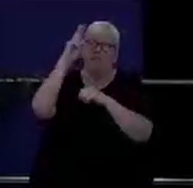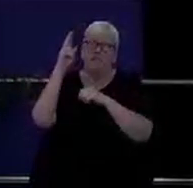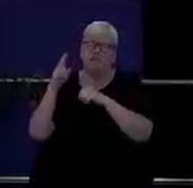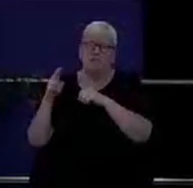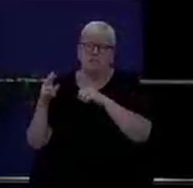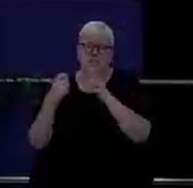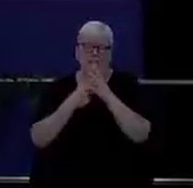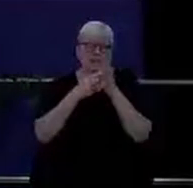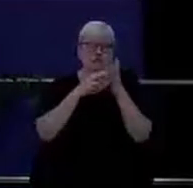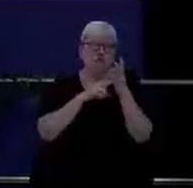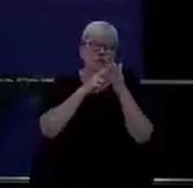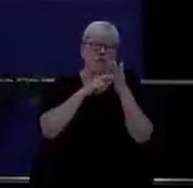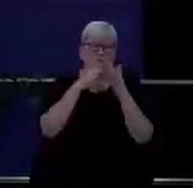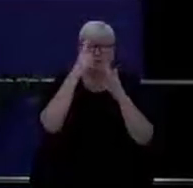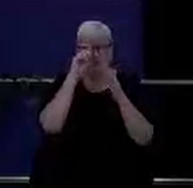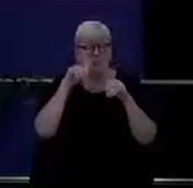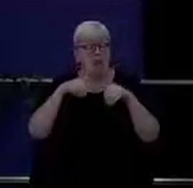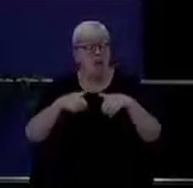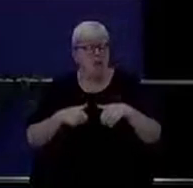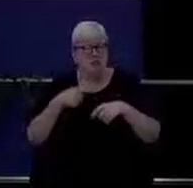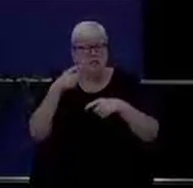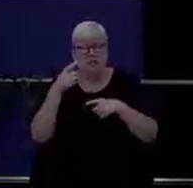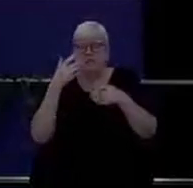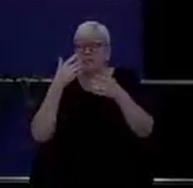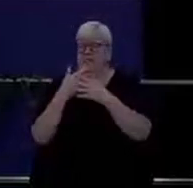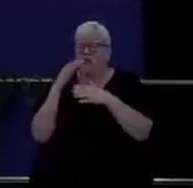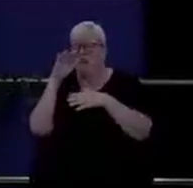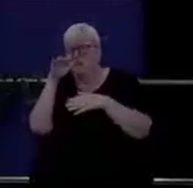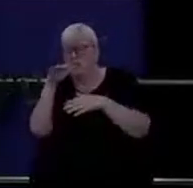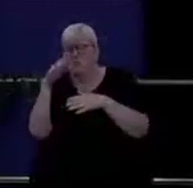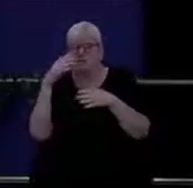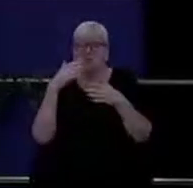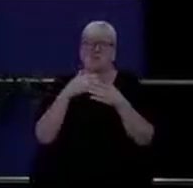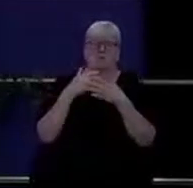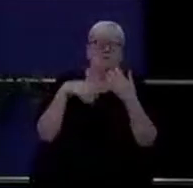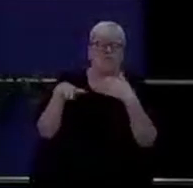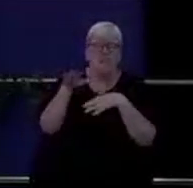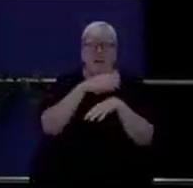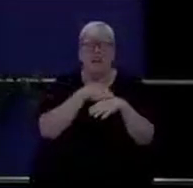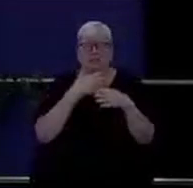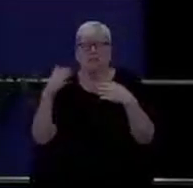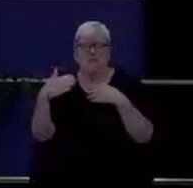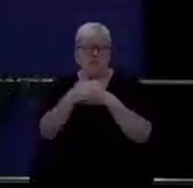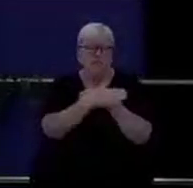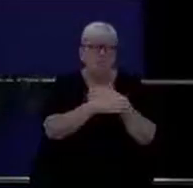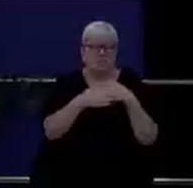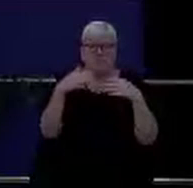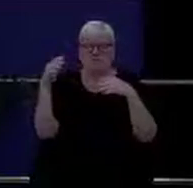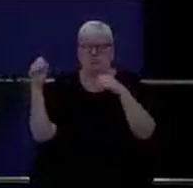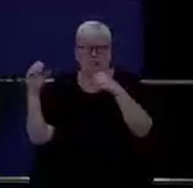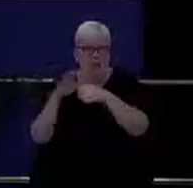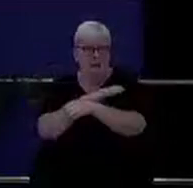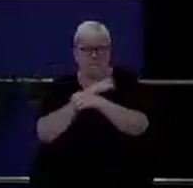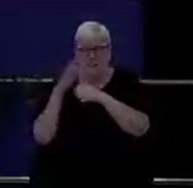The raven is probably hungry. The rock out front where we leave him our lamb bones and fish skins will be covered in snow after